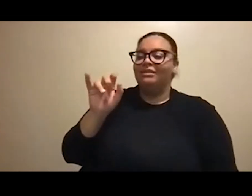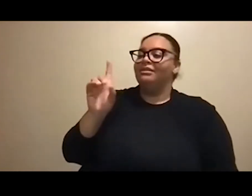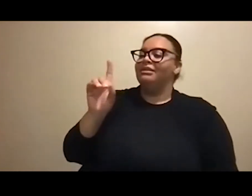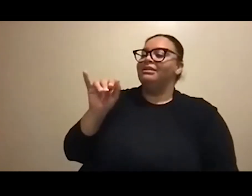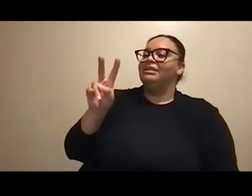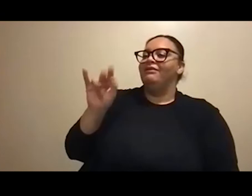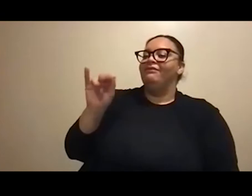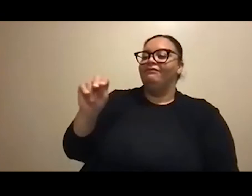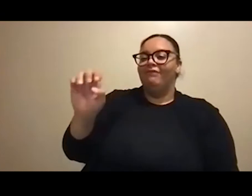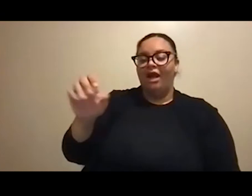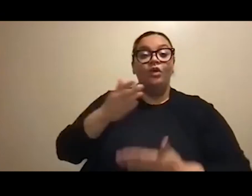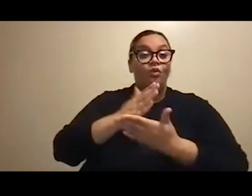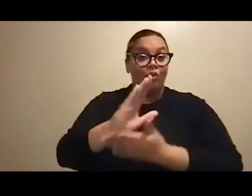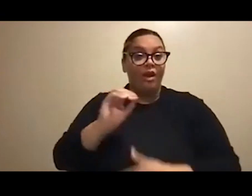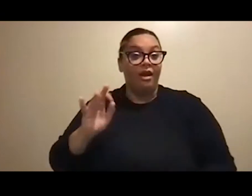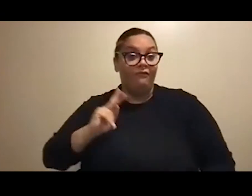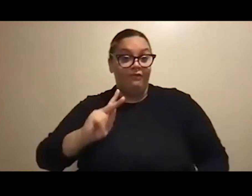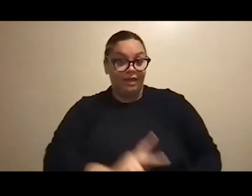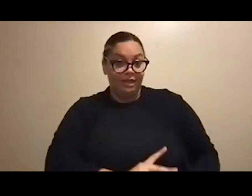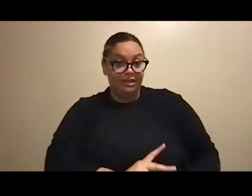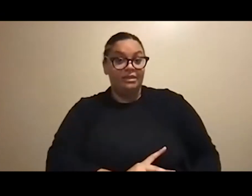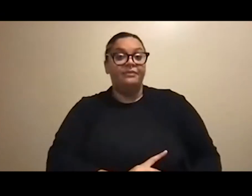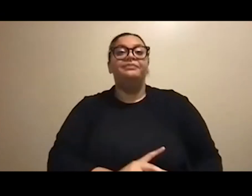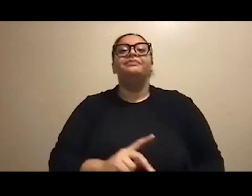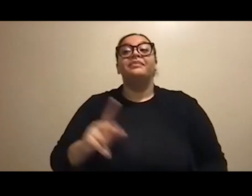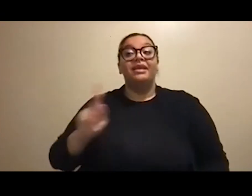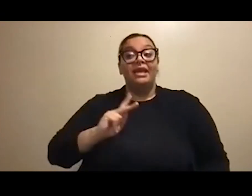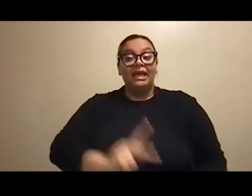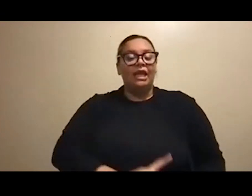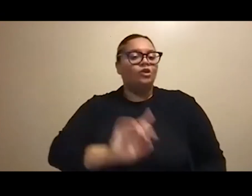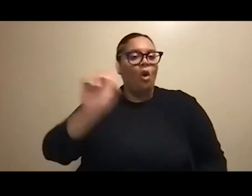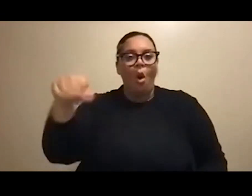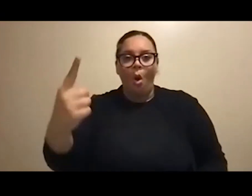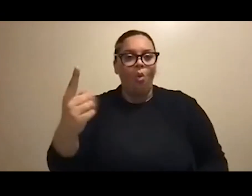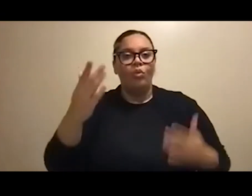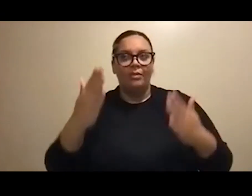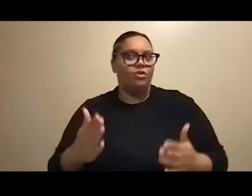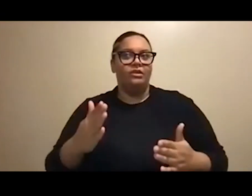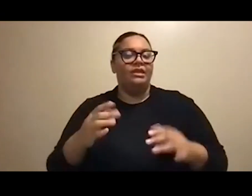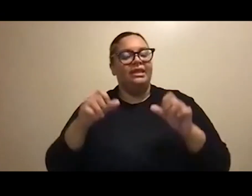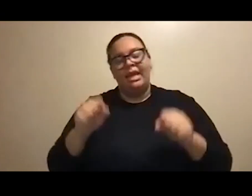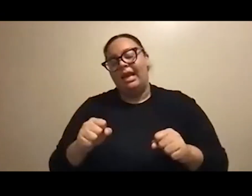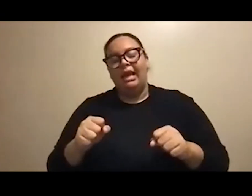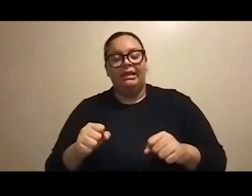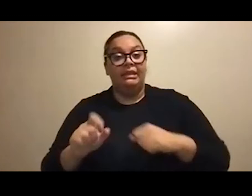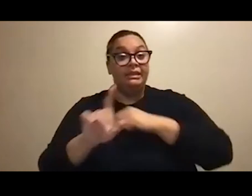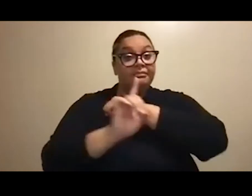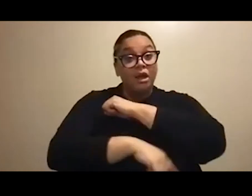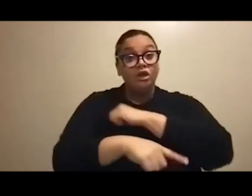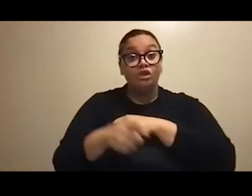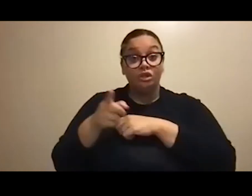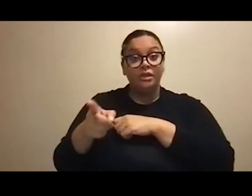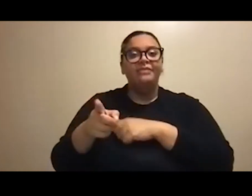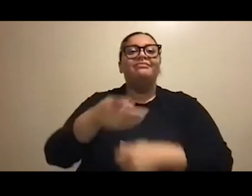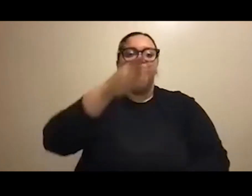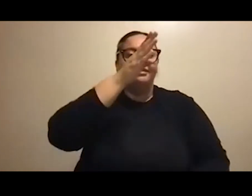kings reign supreme, and they are only accountable to God after death. Well, Sir Edward Coke said, you've got it all wrong,